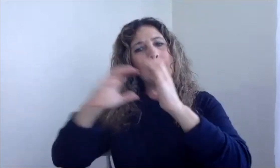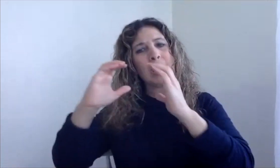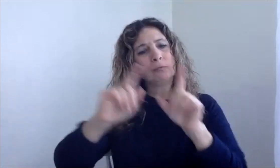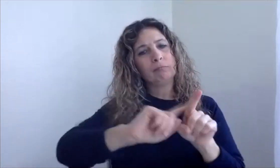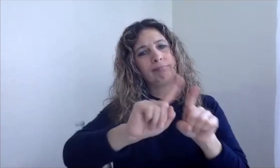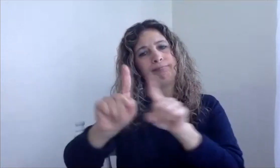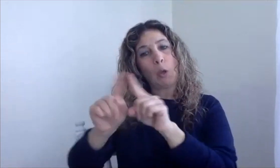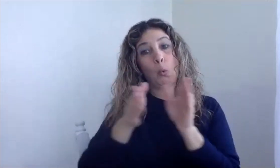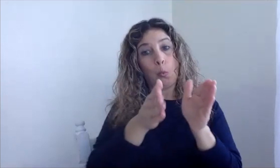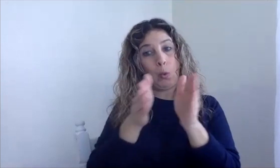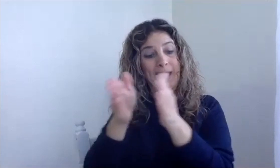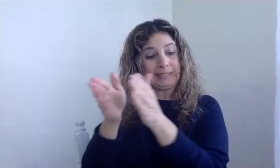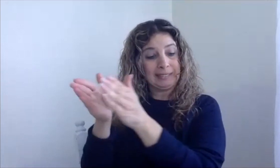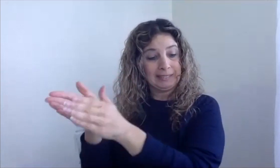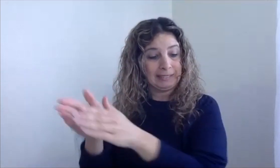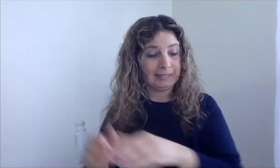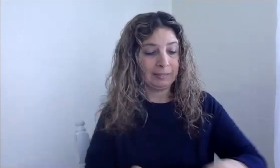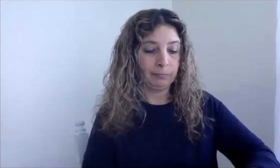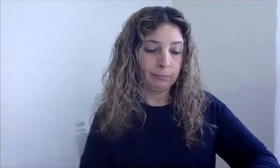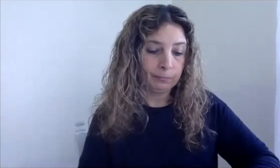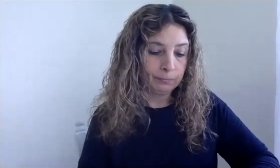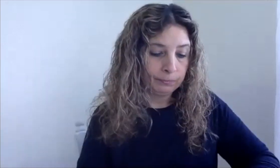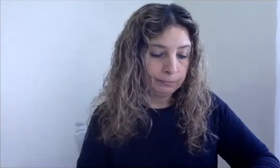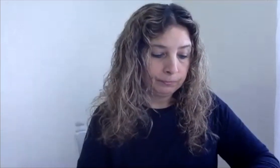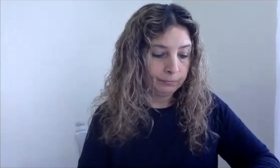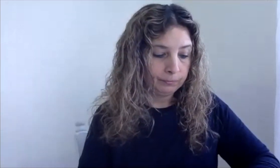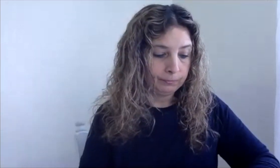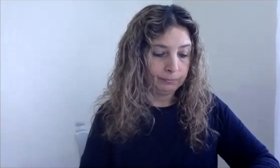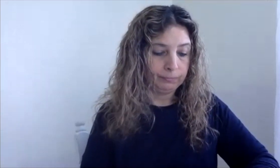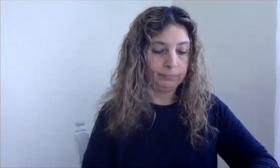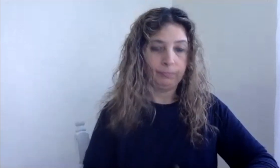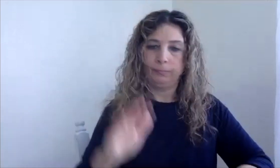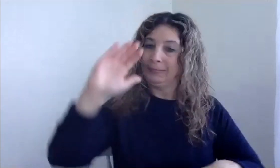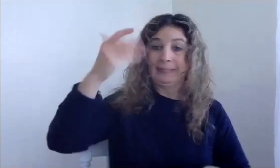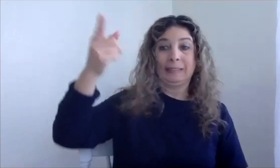We have made so many efforts to communicate with them through so many ways.